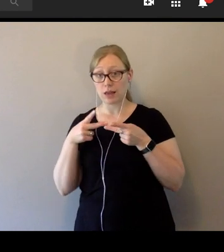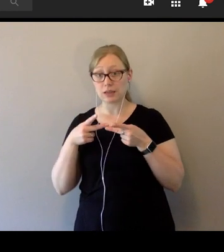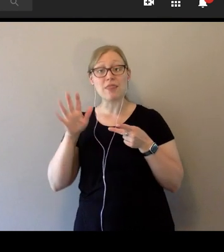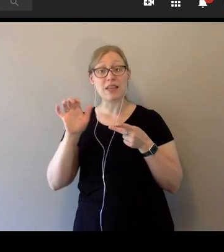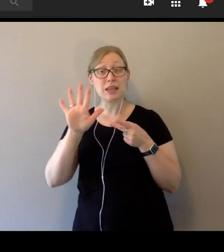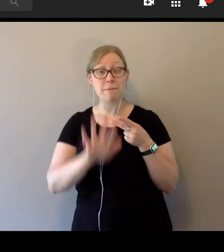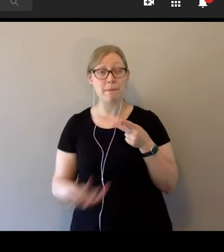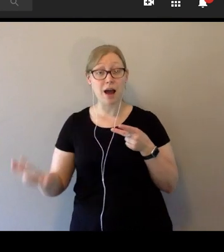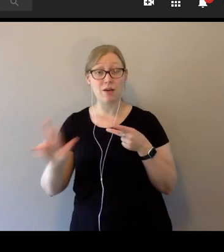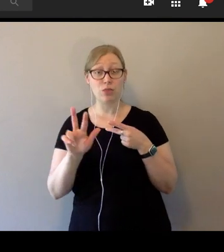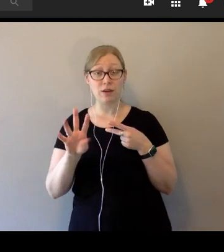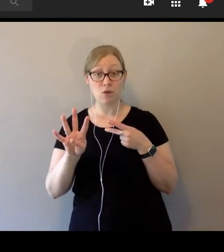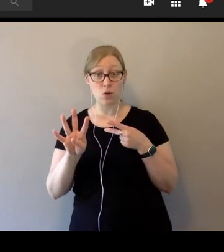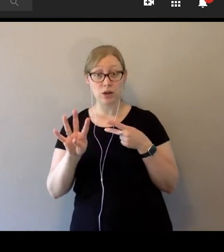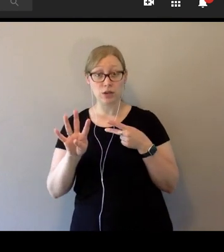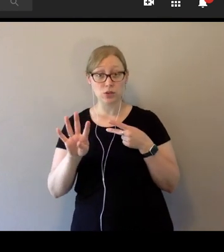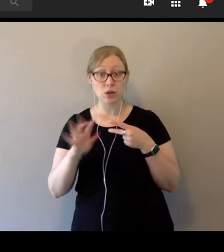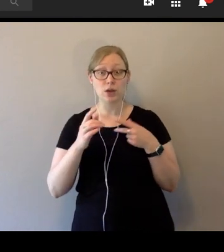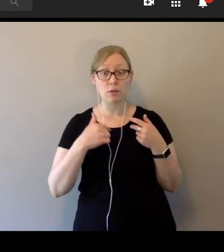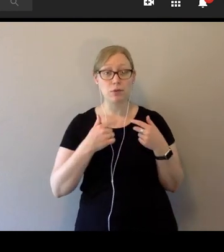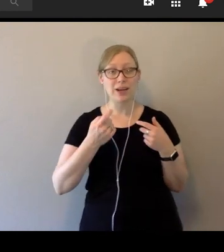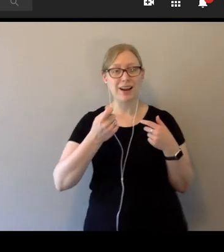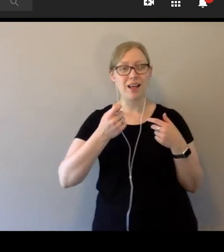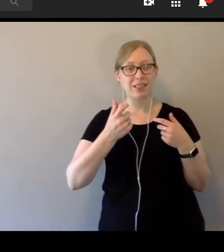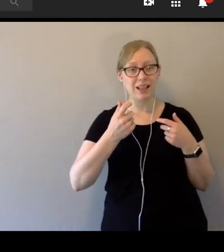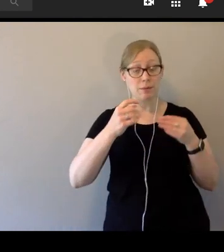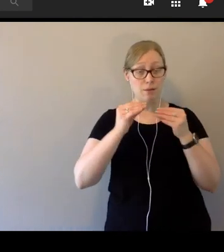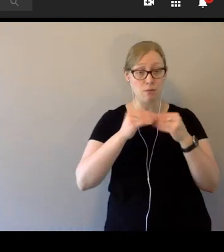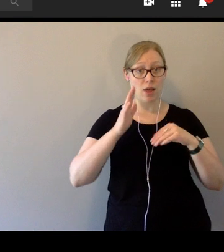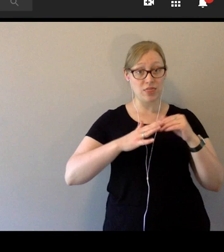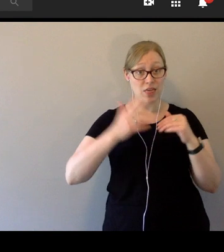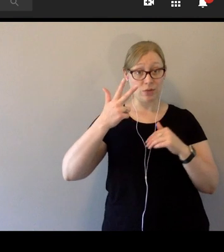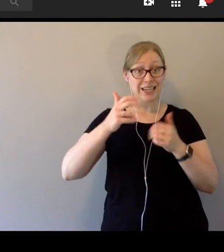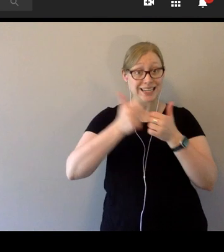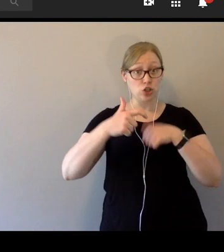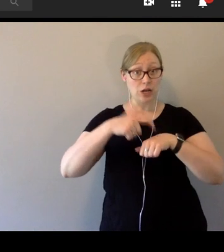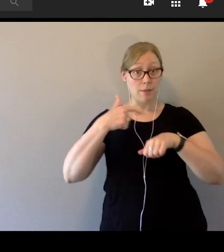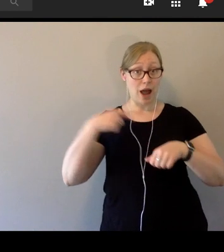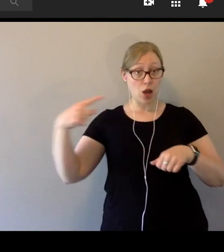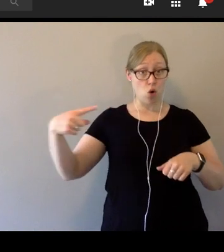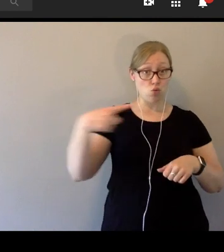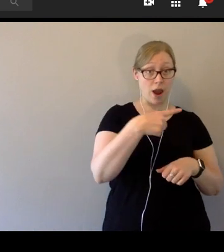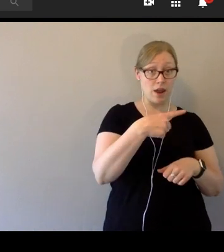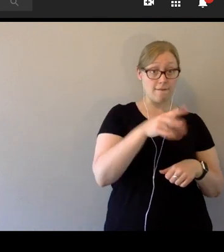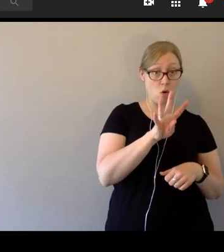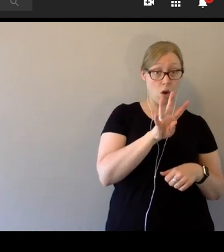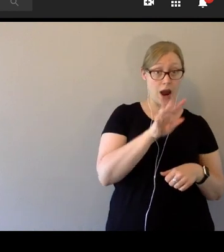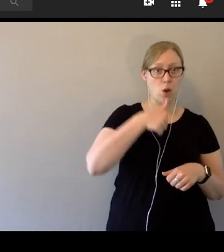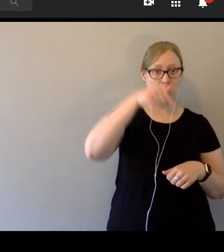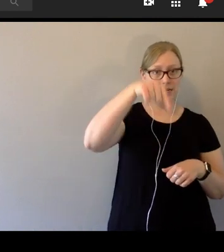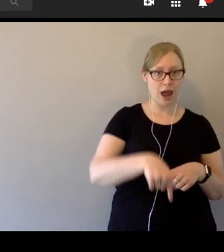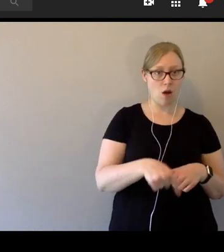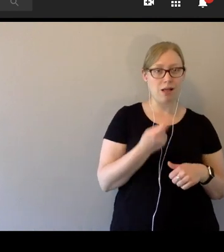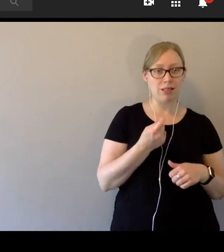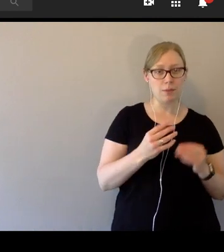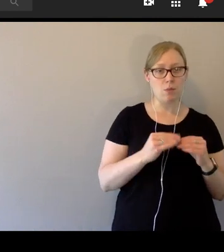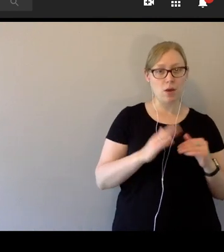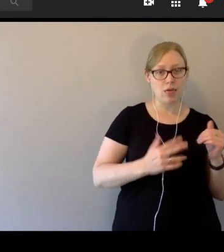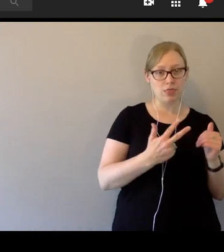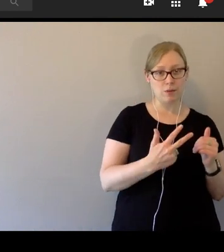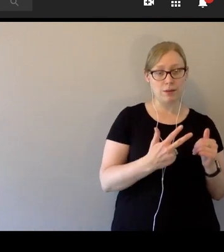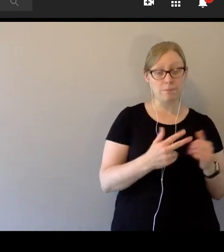going down a little more than 3 every time I go over 4 to the right. The last problem has this girl